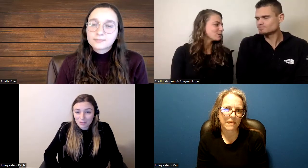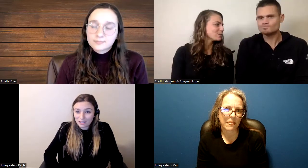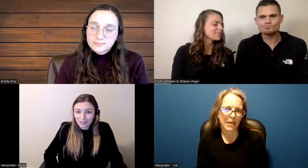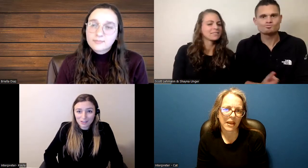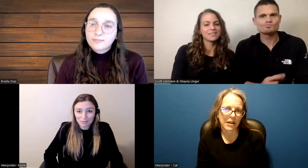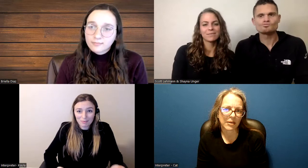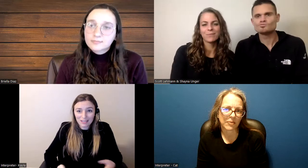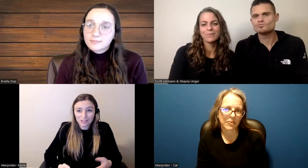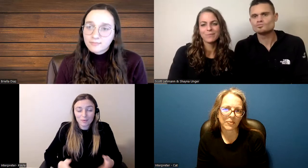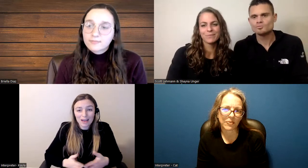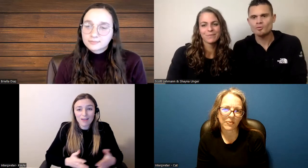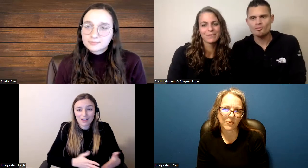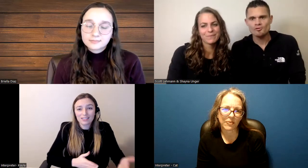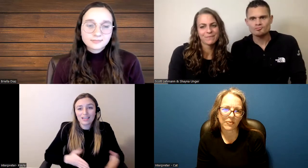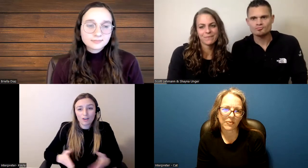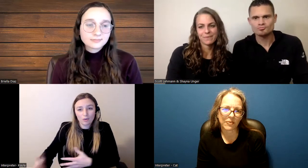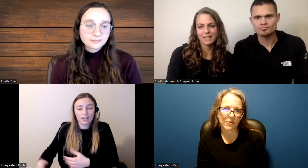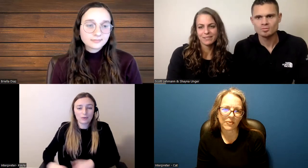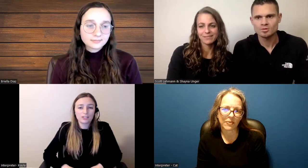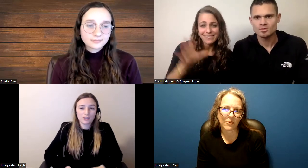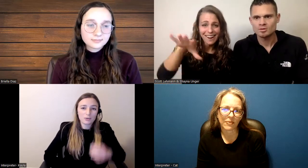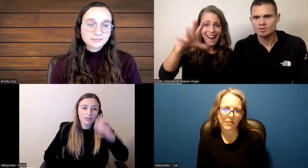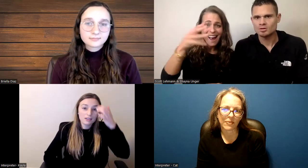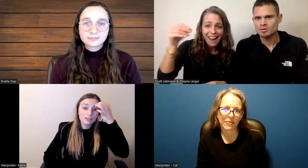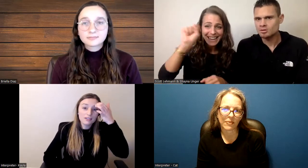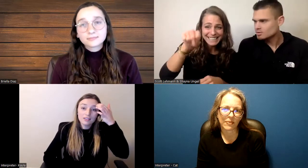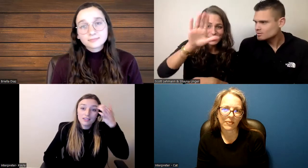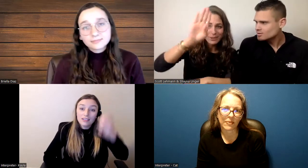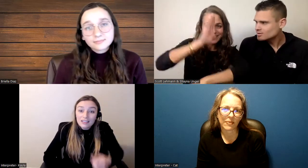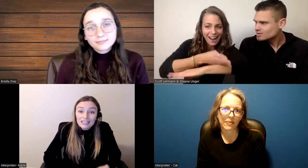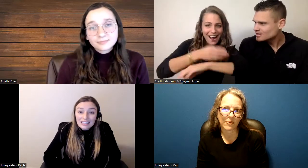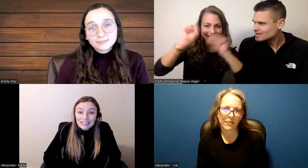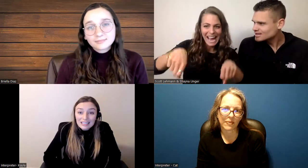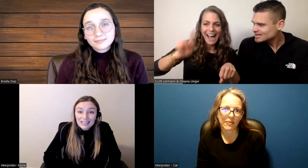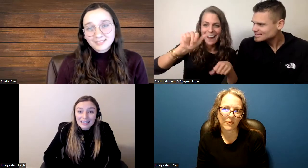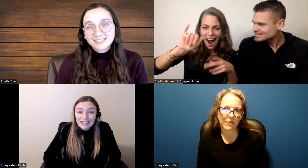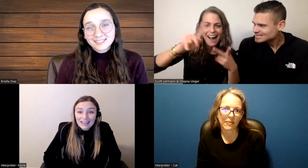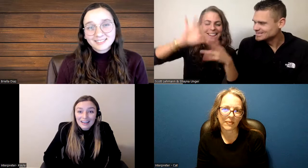know, that's a big challenging part, making sure that we have access in our own language. Excuse me.